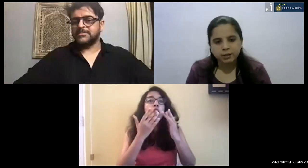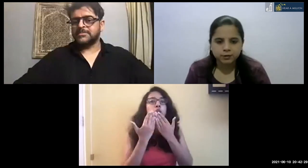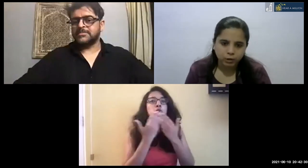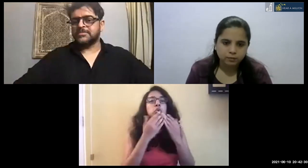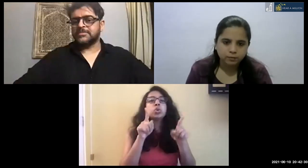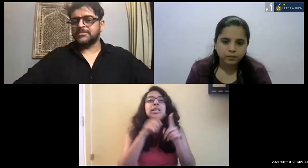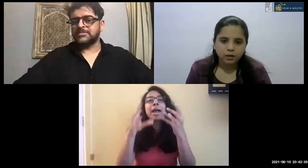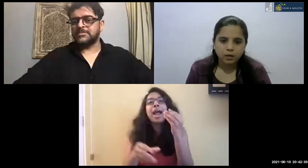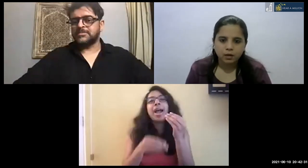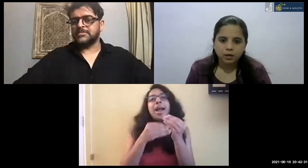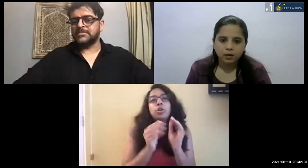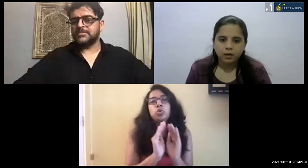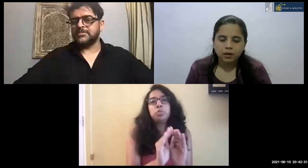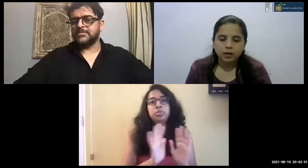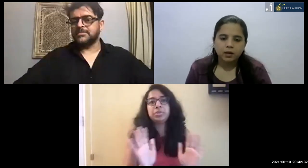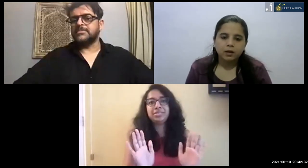13 years old,